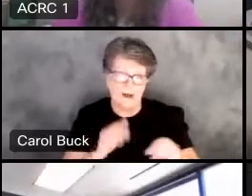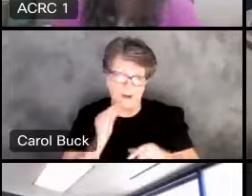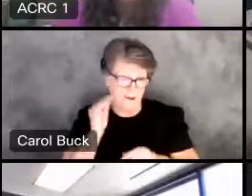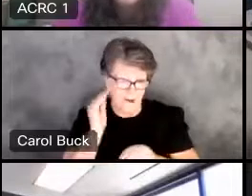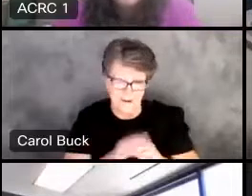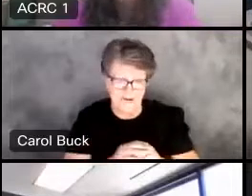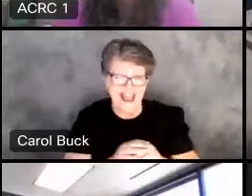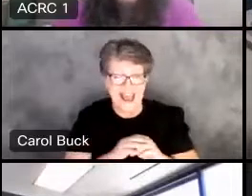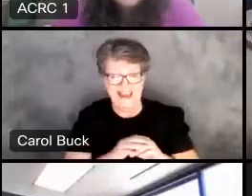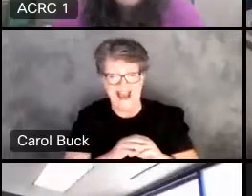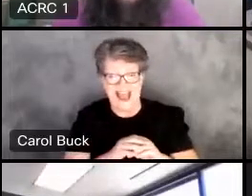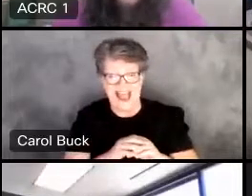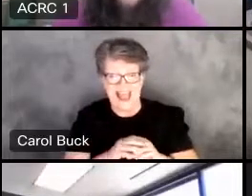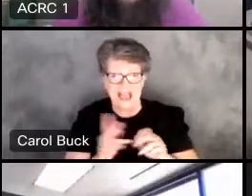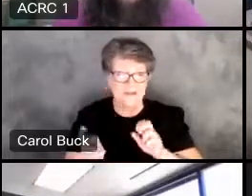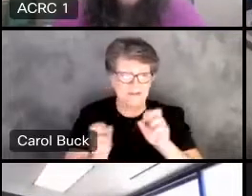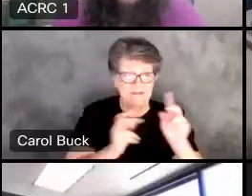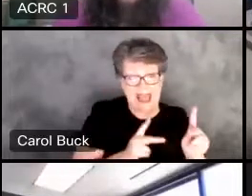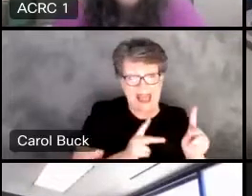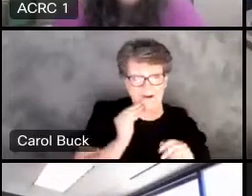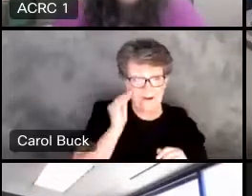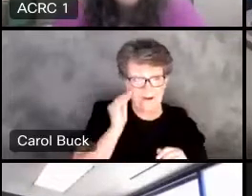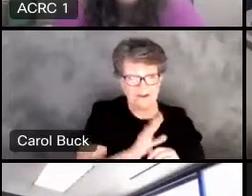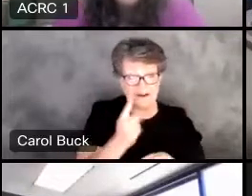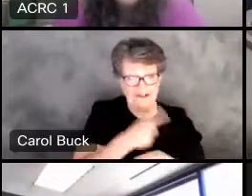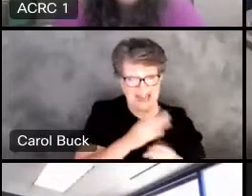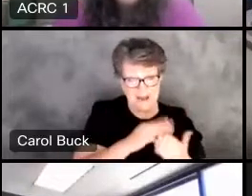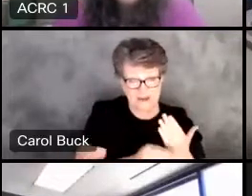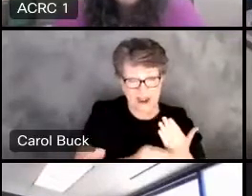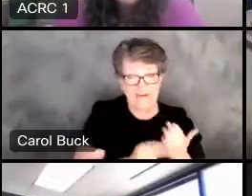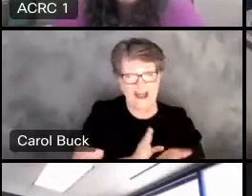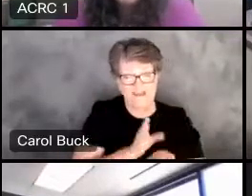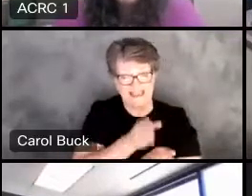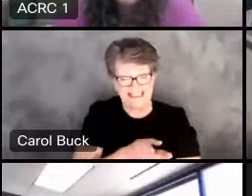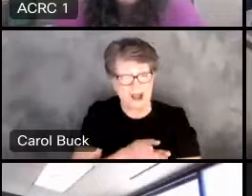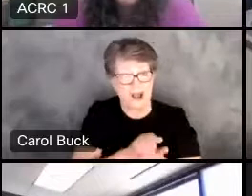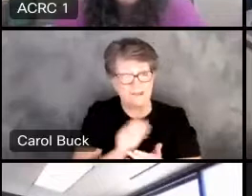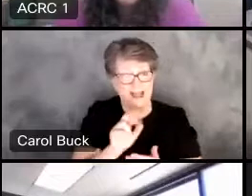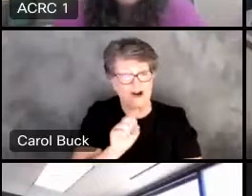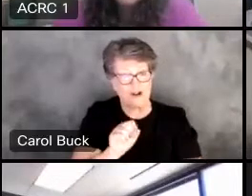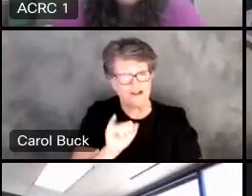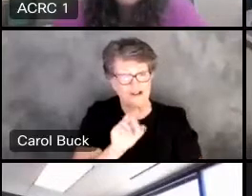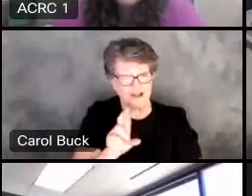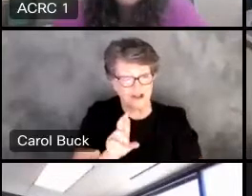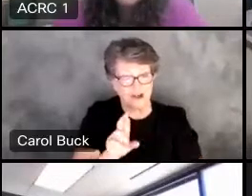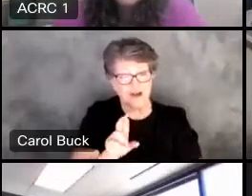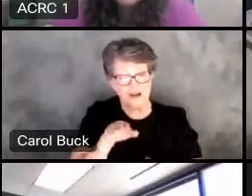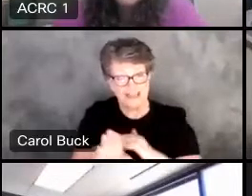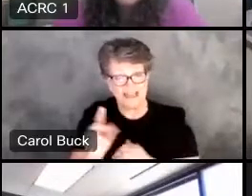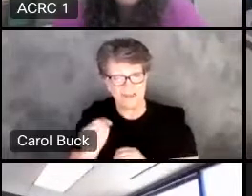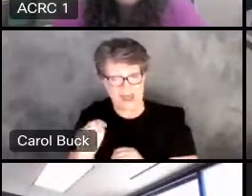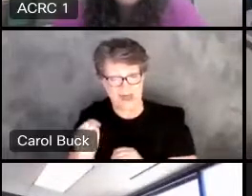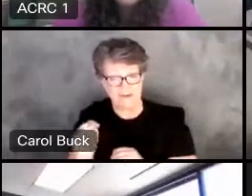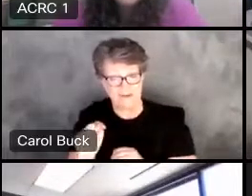and on the way transporting back to her day program, they had stopped at a Carl's Jr. She went into the restroom and